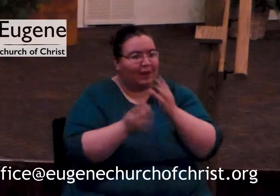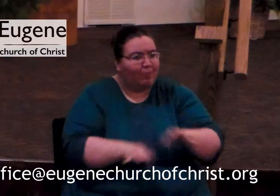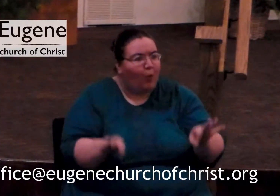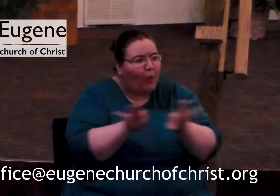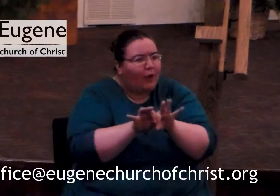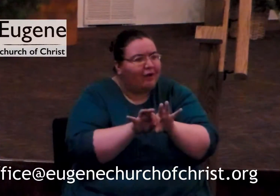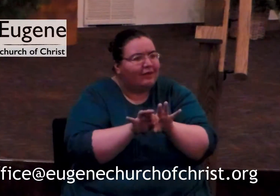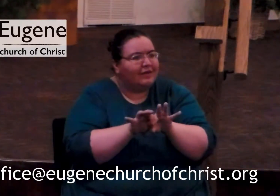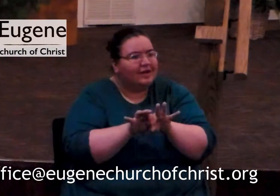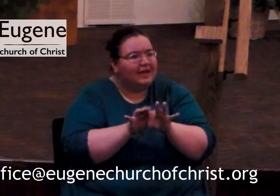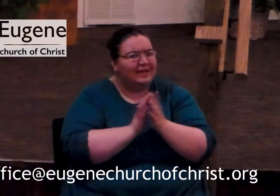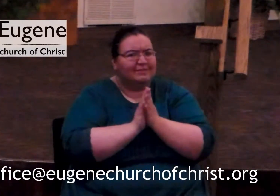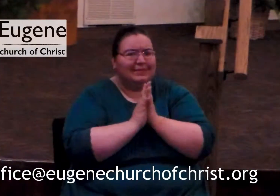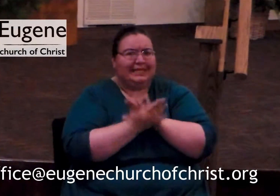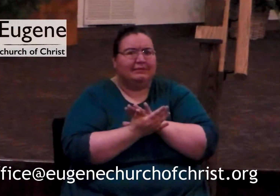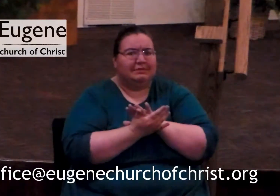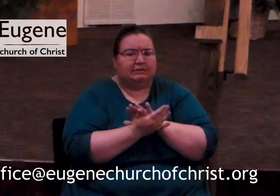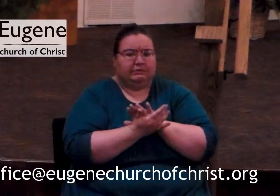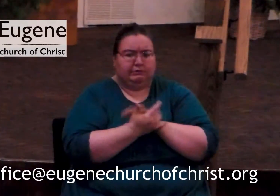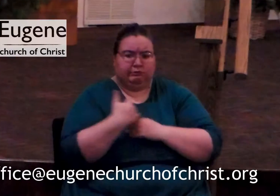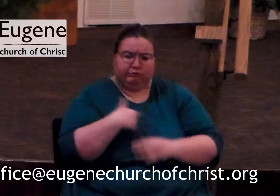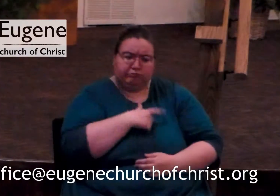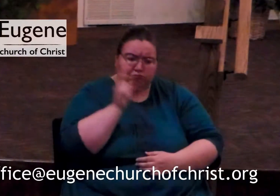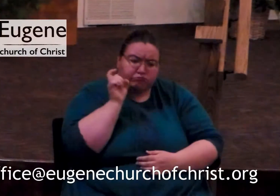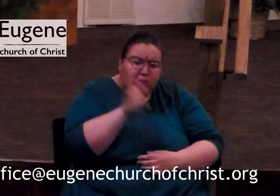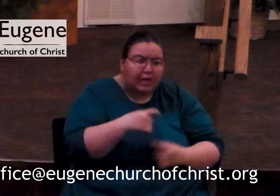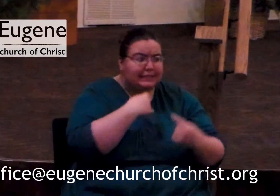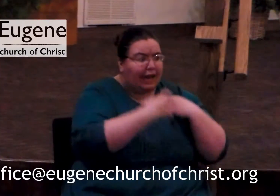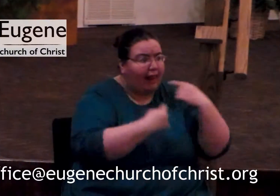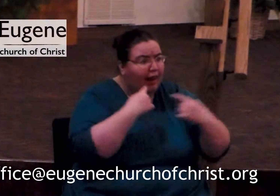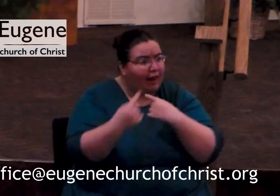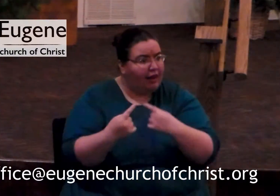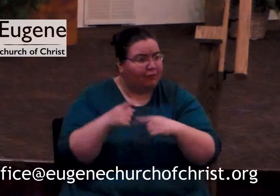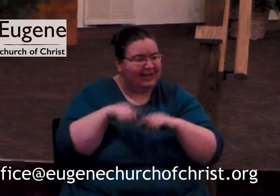about. Suddenly it's something that we can't keep to ourselves. And then he told them many things in parables.